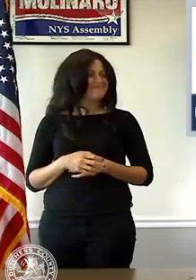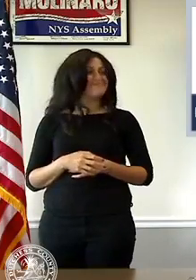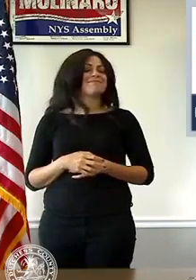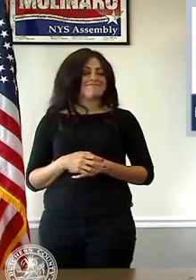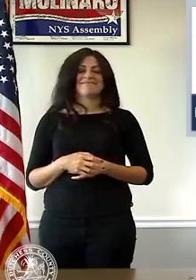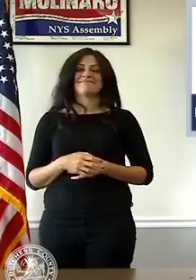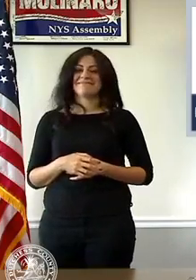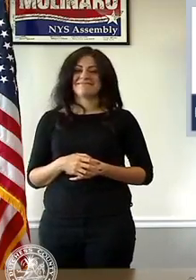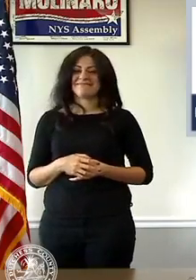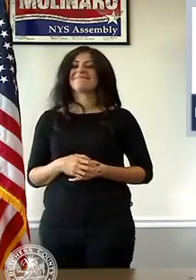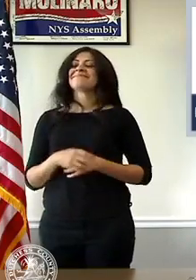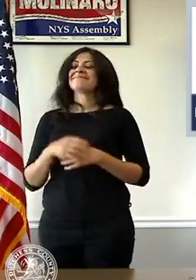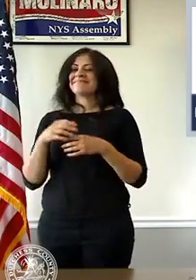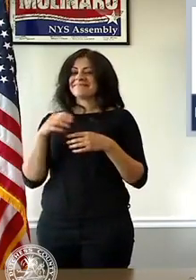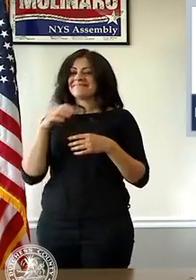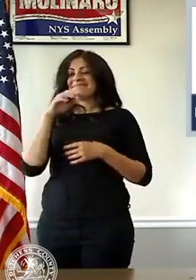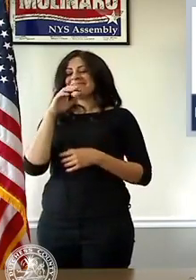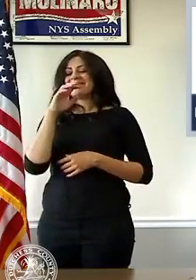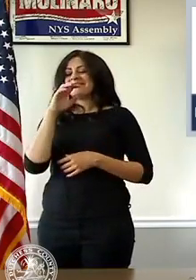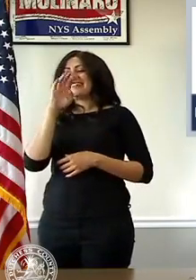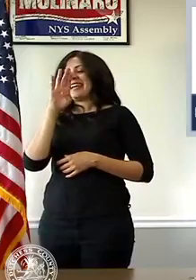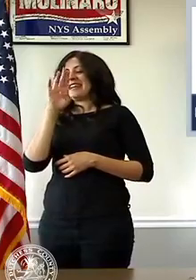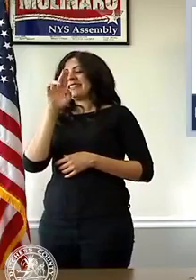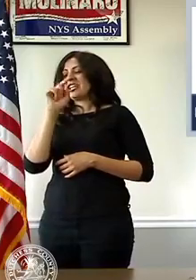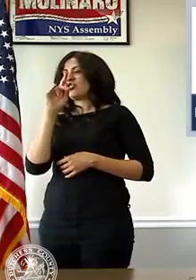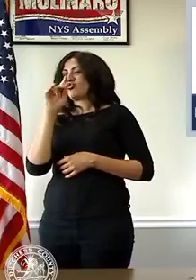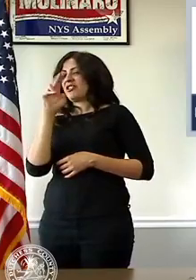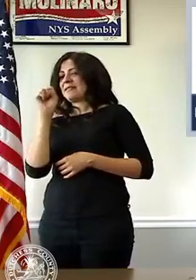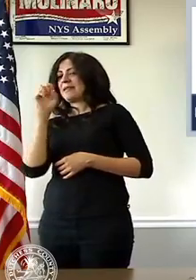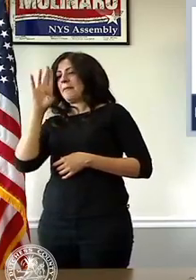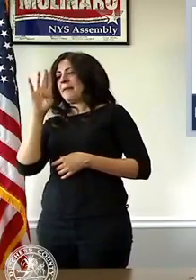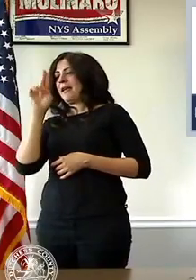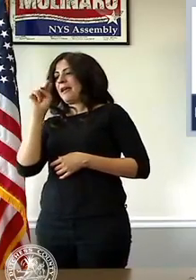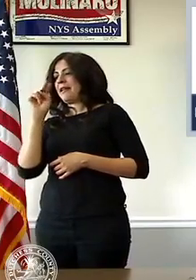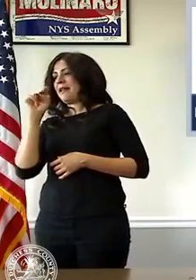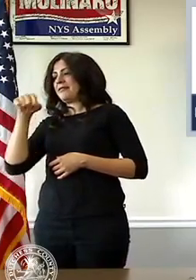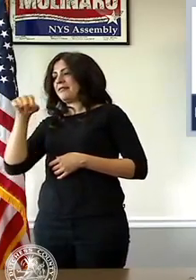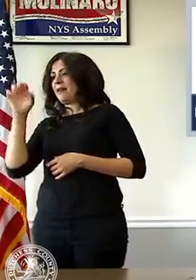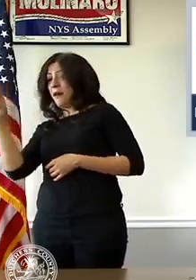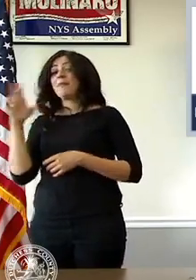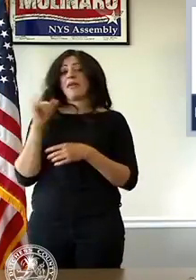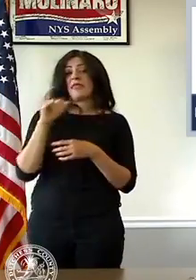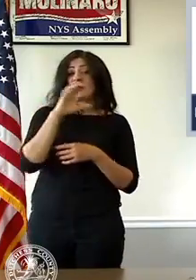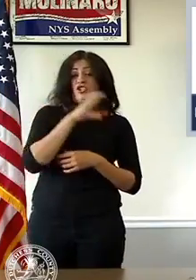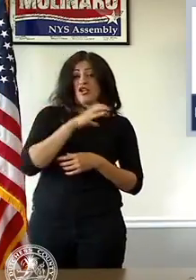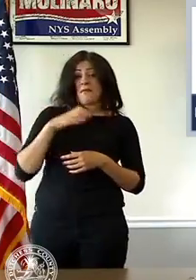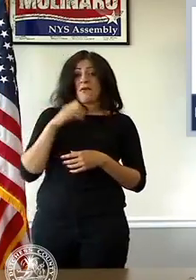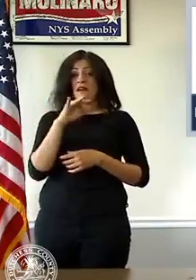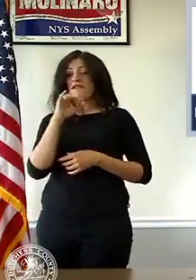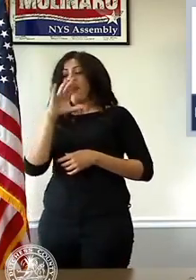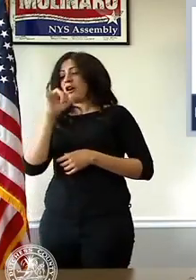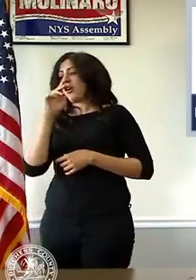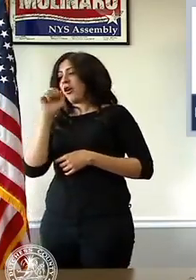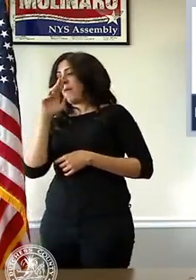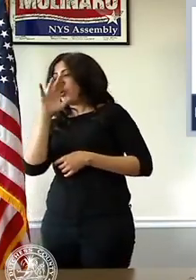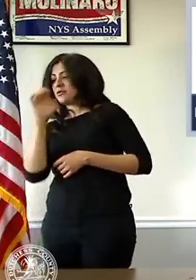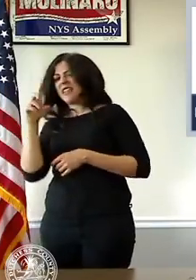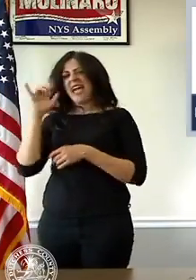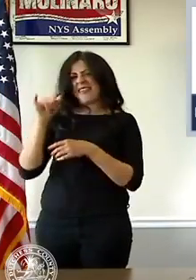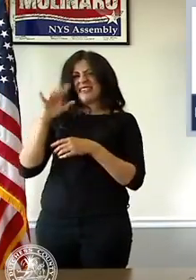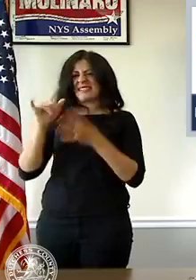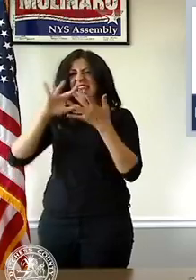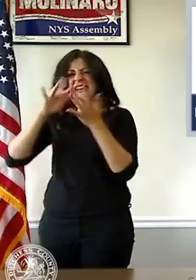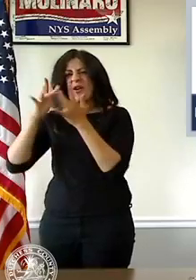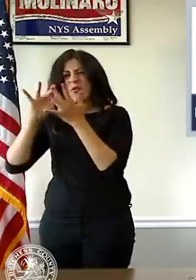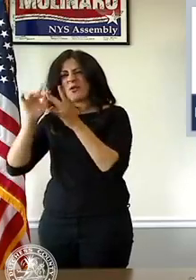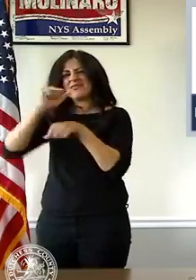Got it? Good. DuchessBNN.com. The Chamber of Commerce and this network that we've created together could be helpful to you. We're going to try our best